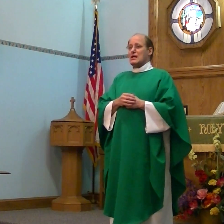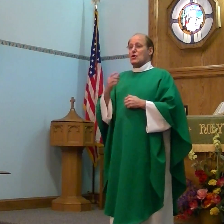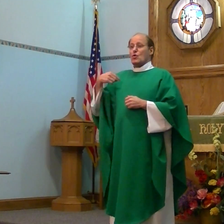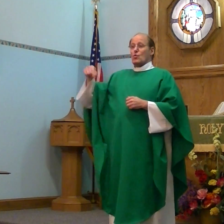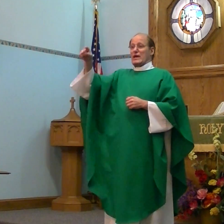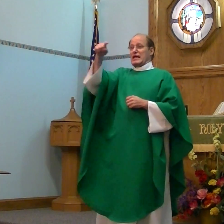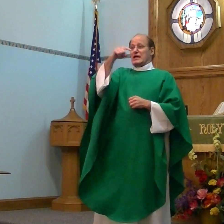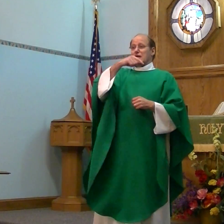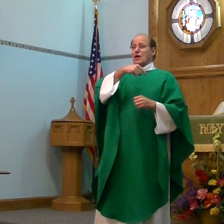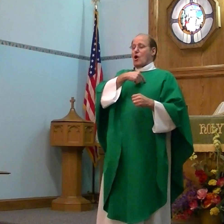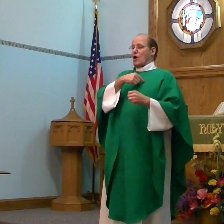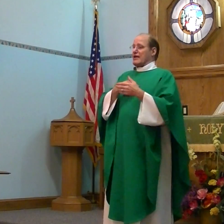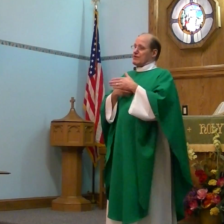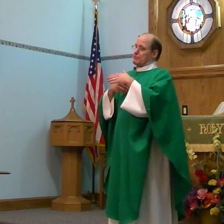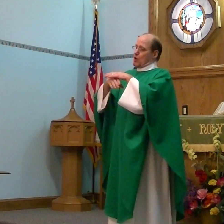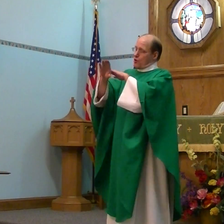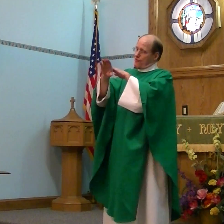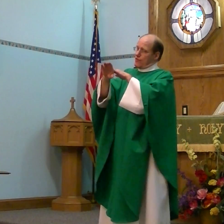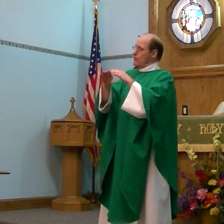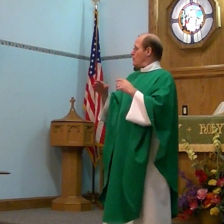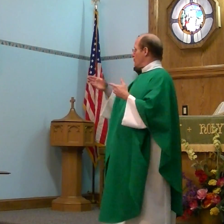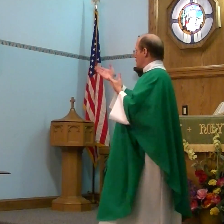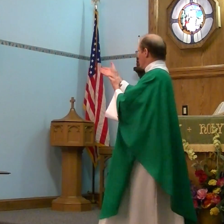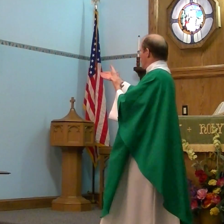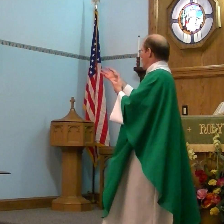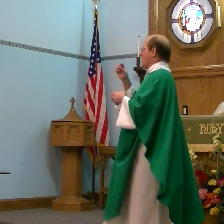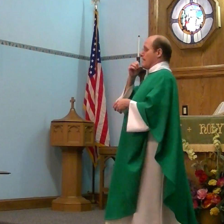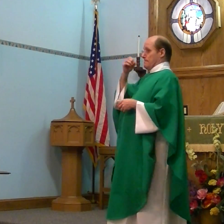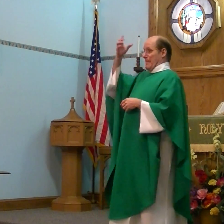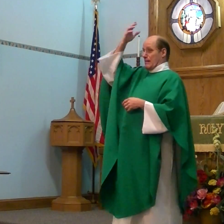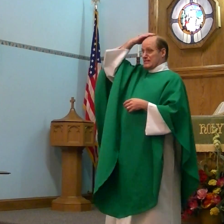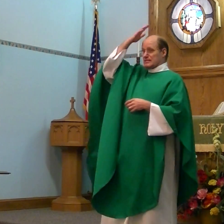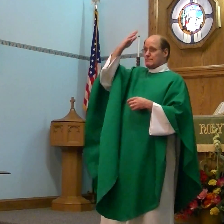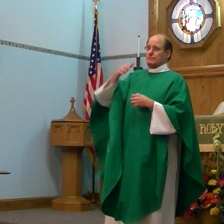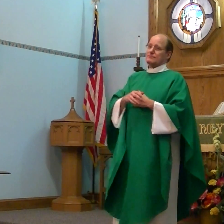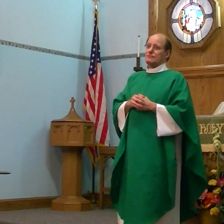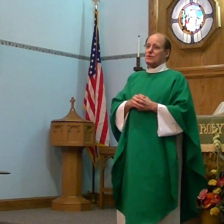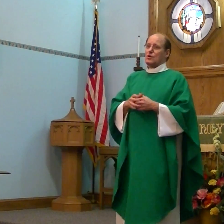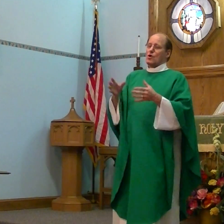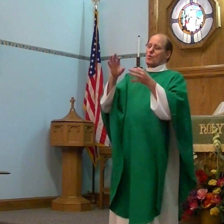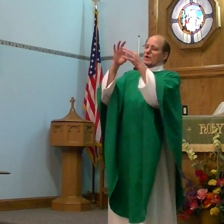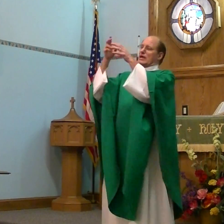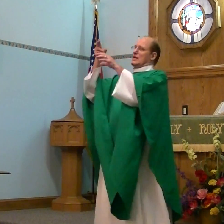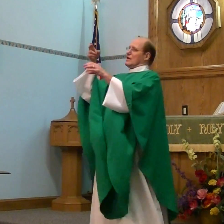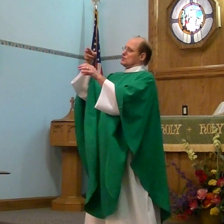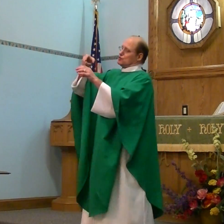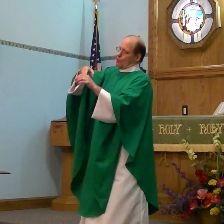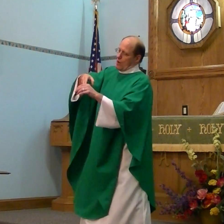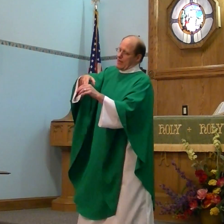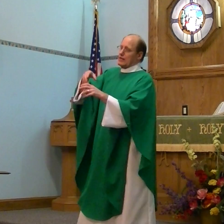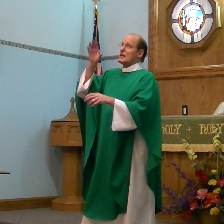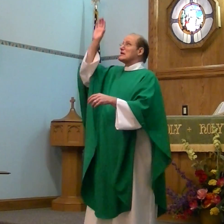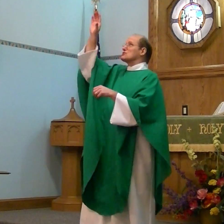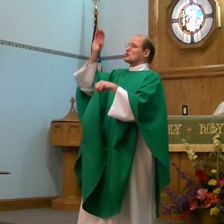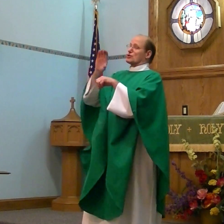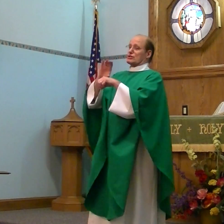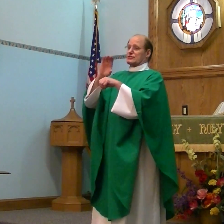We are given birth through baptism. We join his church,